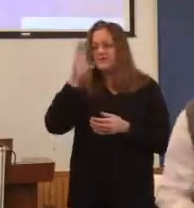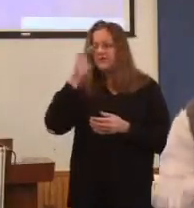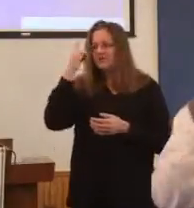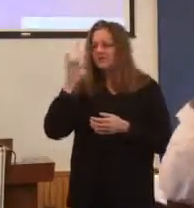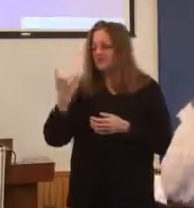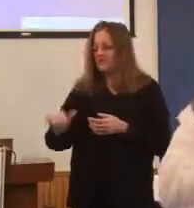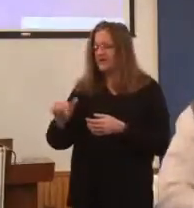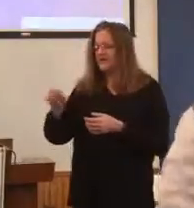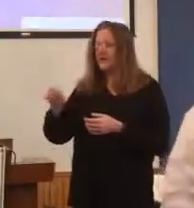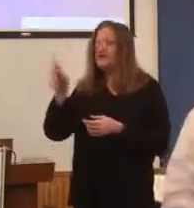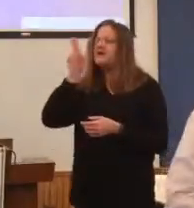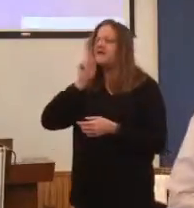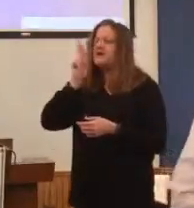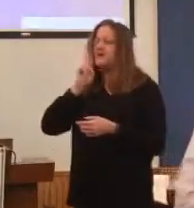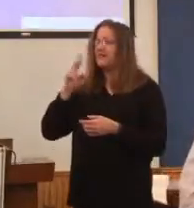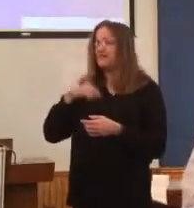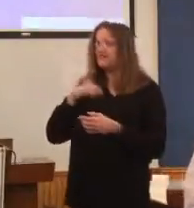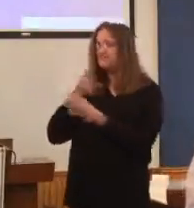that uncle and live with him.